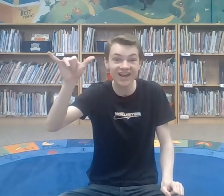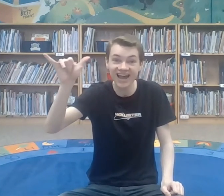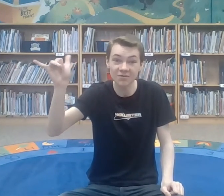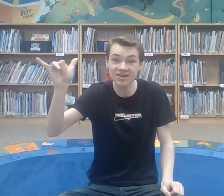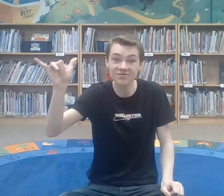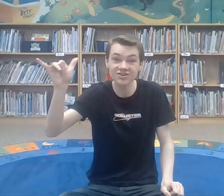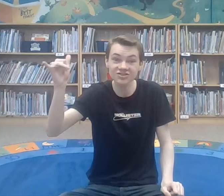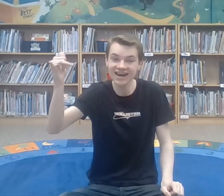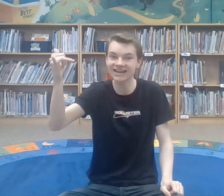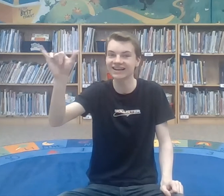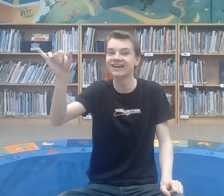and we give it a shake.